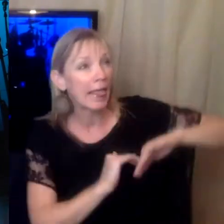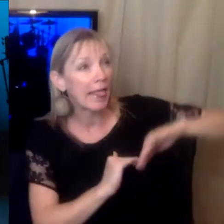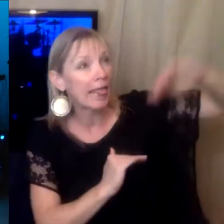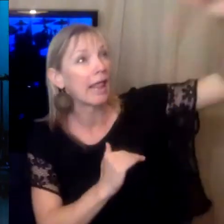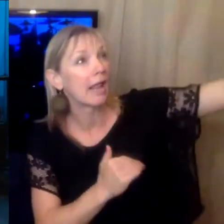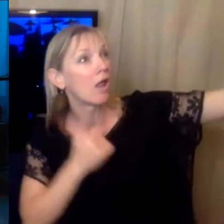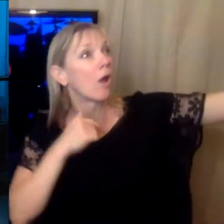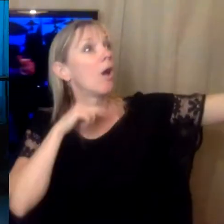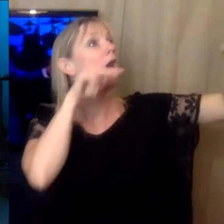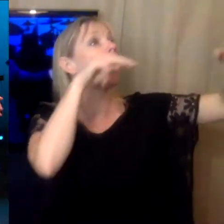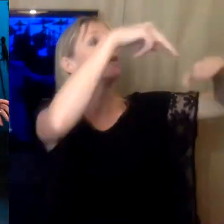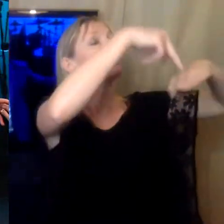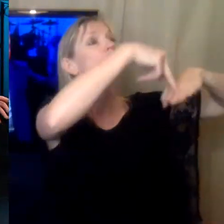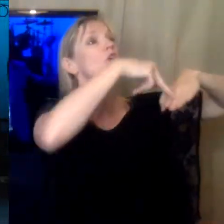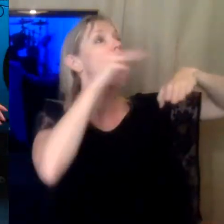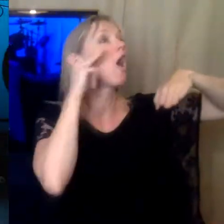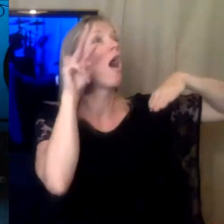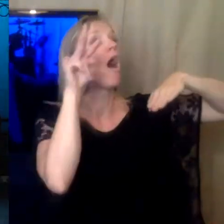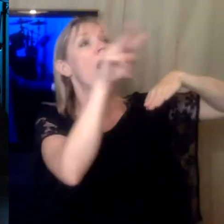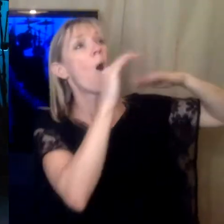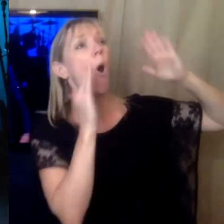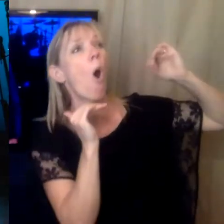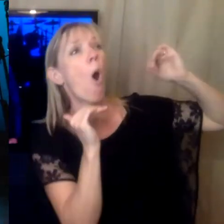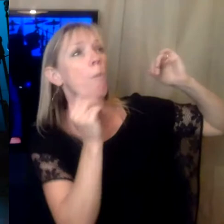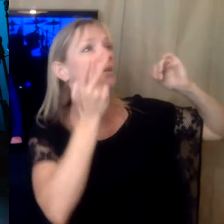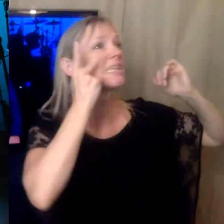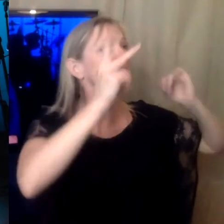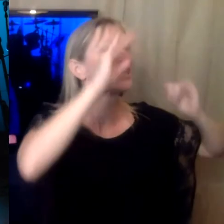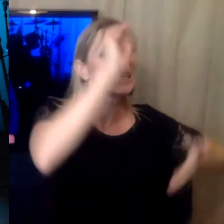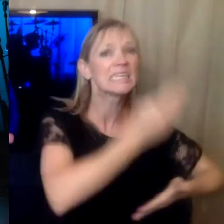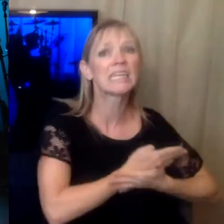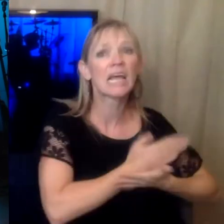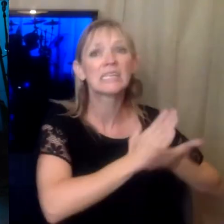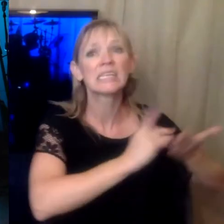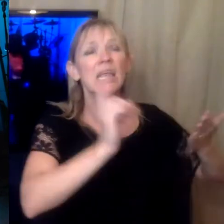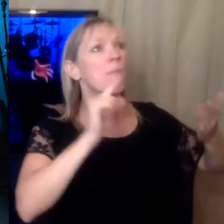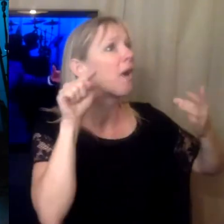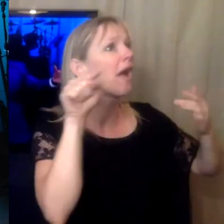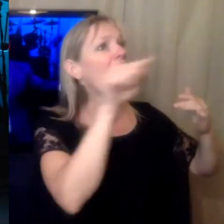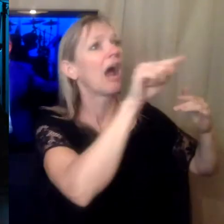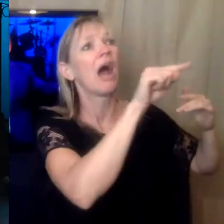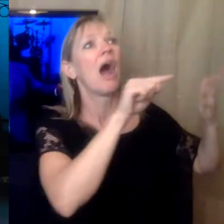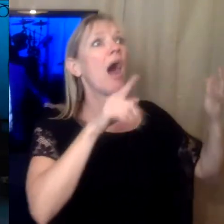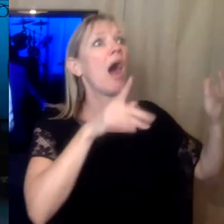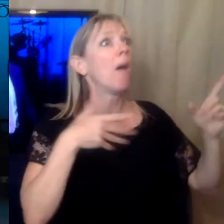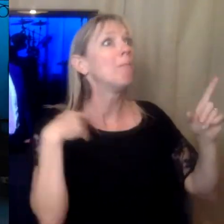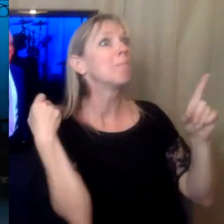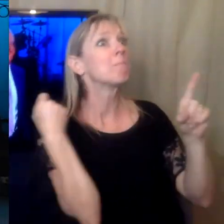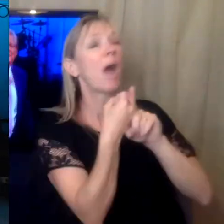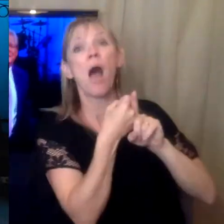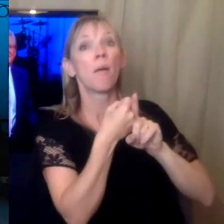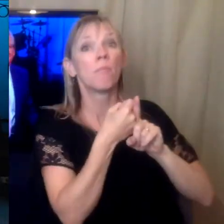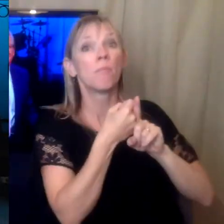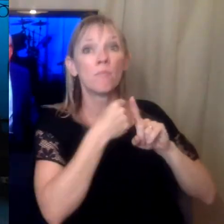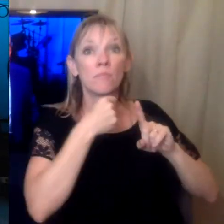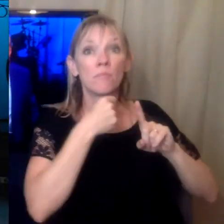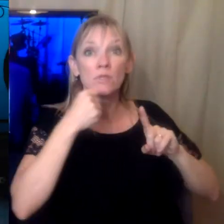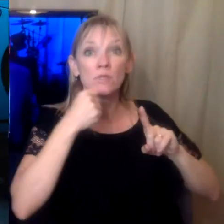hoping to see his son out there somewhere. And then there was that day when he saw a speck out